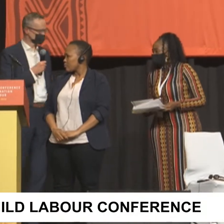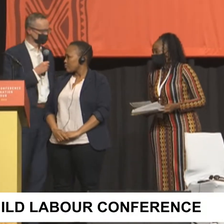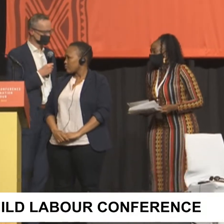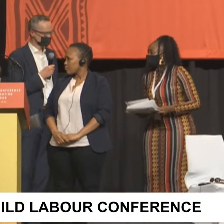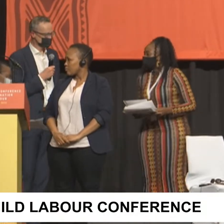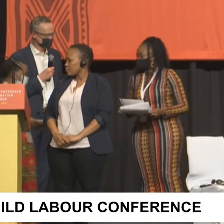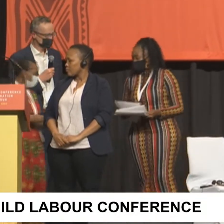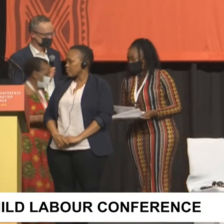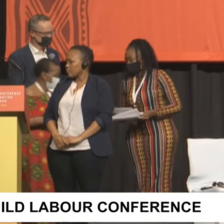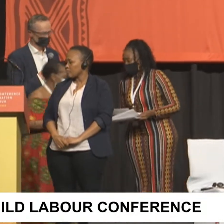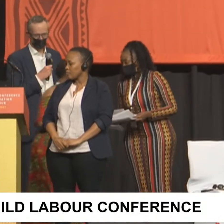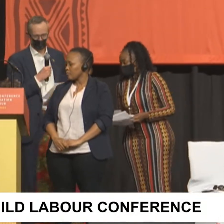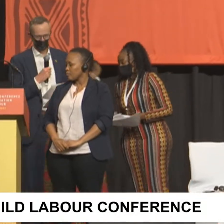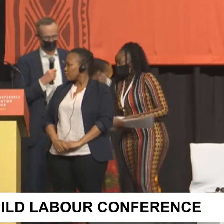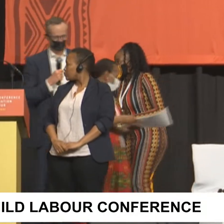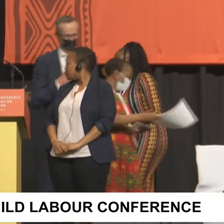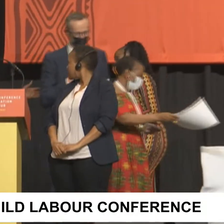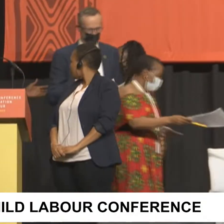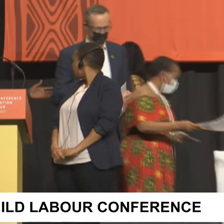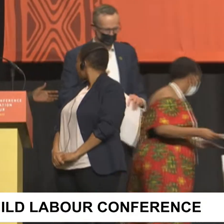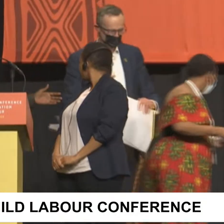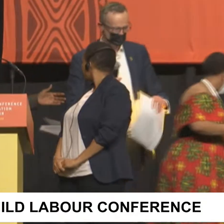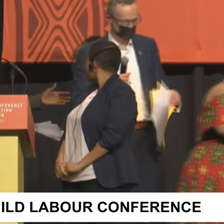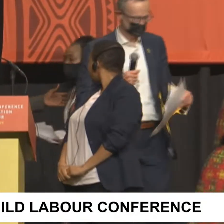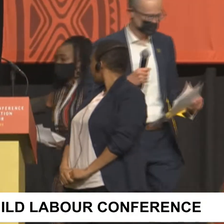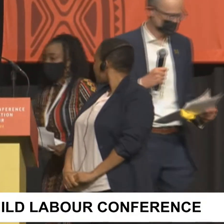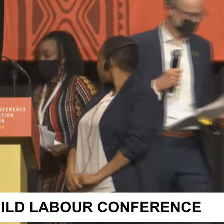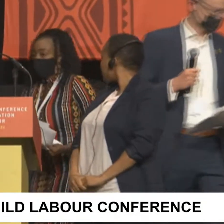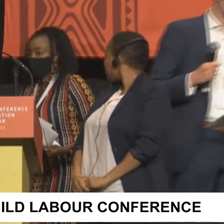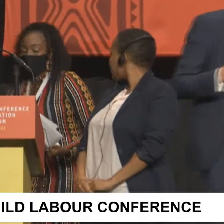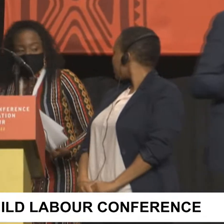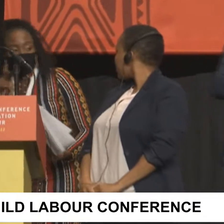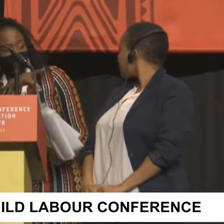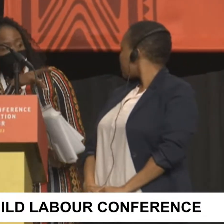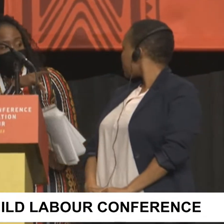Okay. Okay. Yes, yes, please.